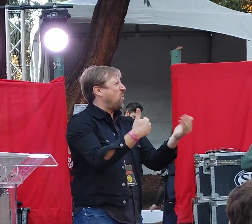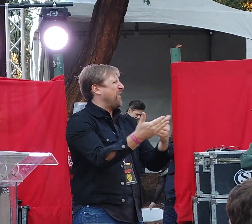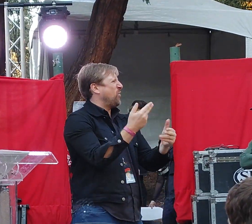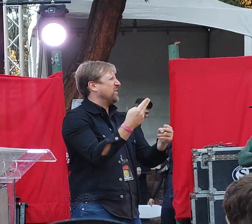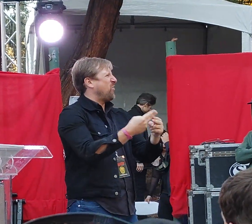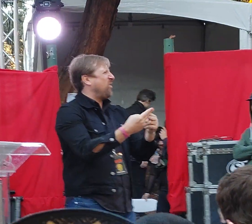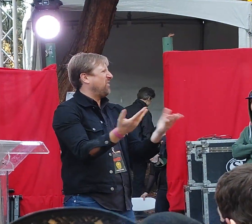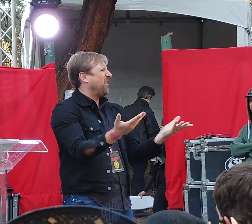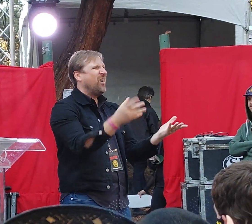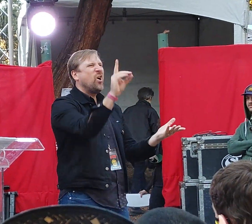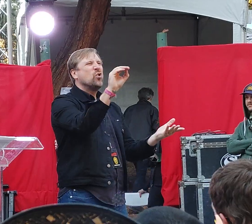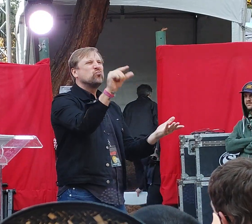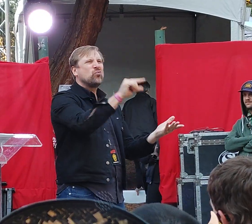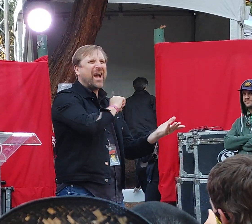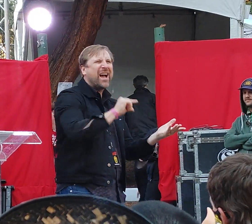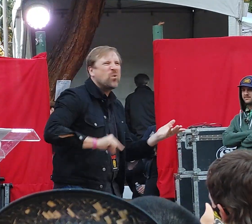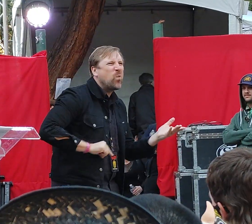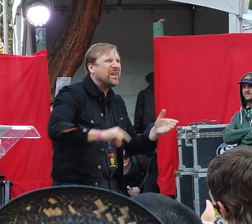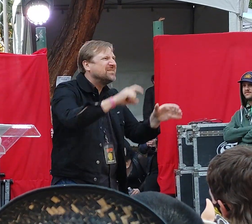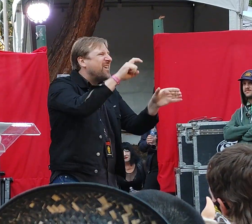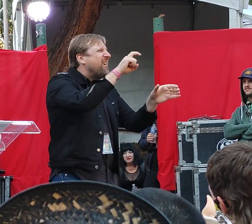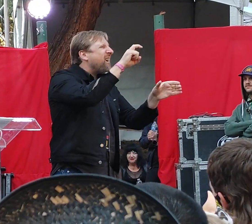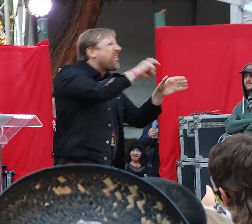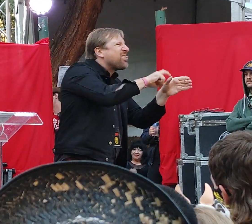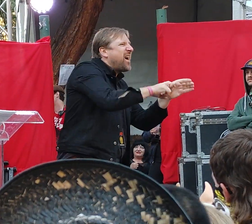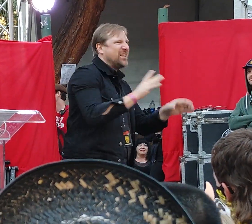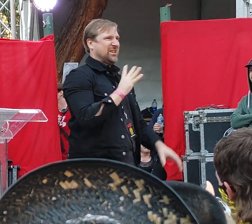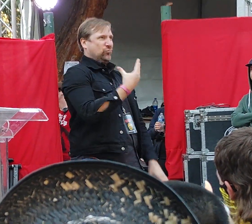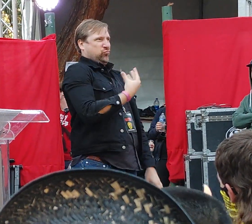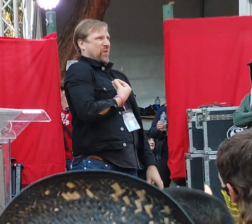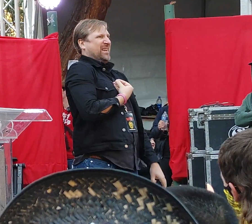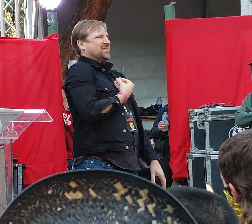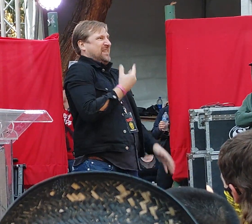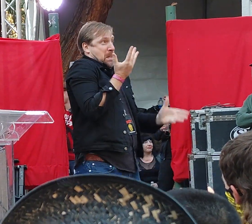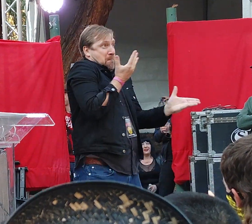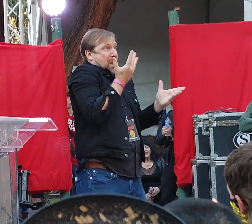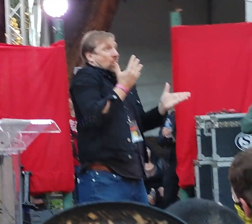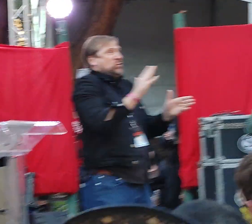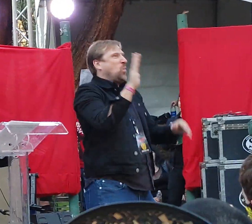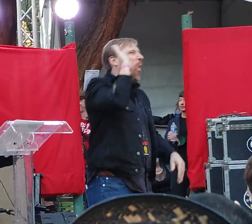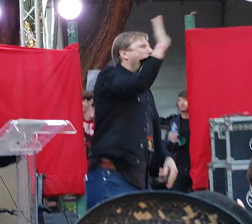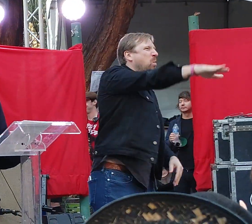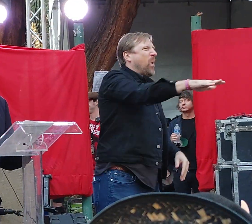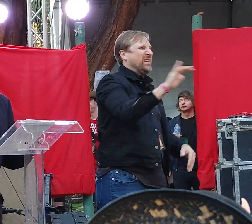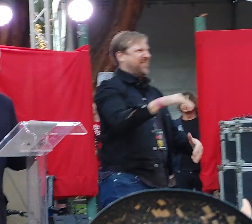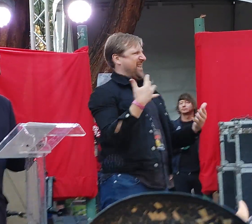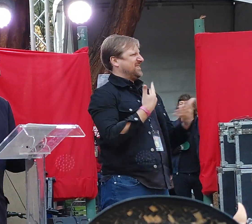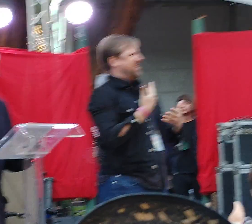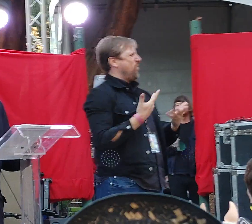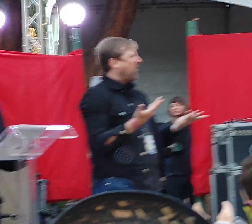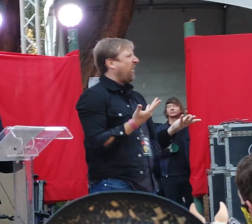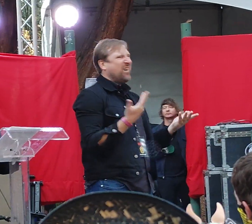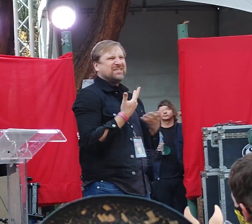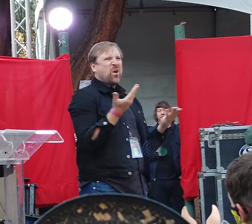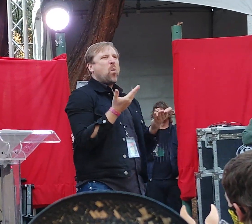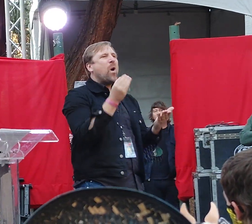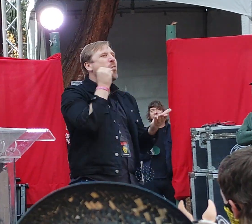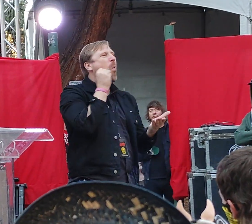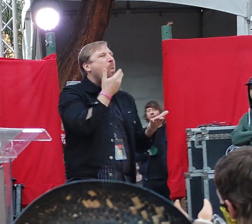Some say drag queens closet trans without the nerve to go the whole way. Is that scary? I'll tell you what's scary, the